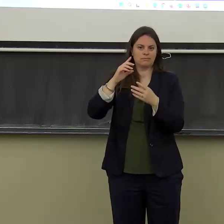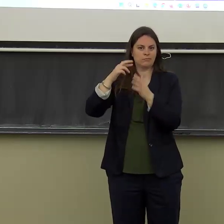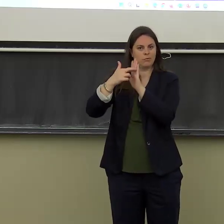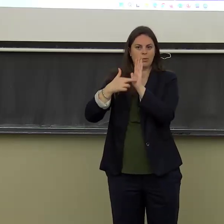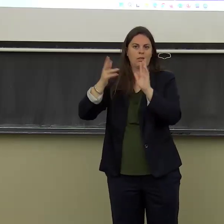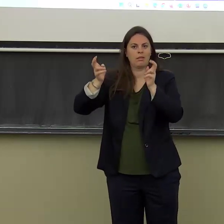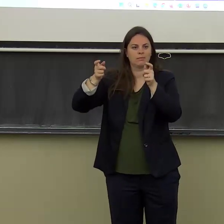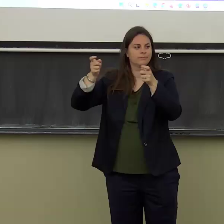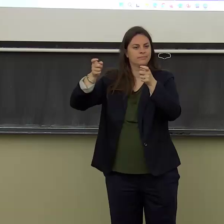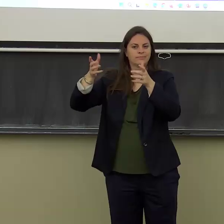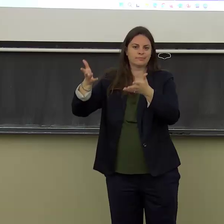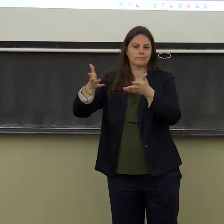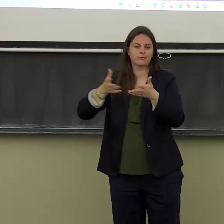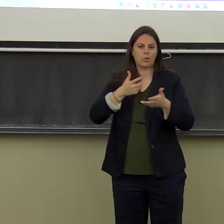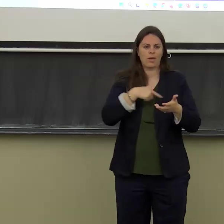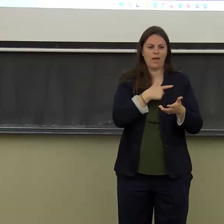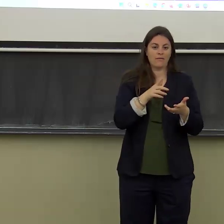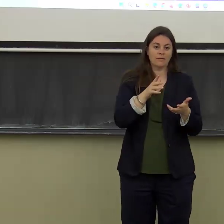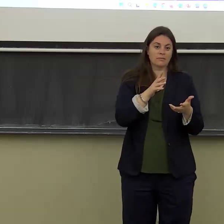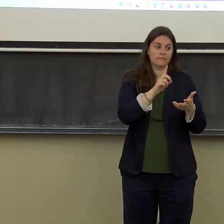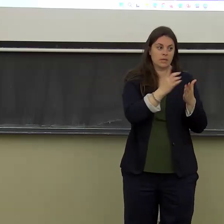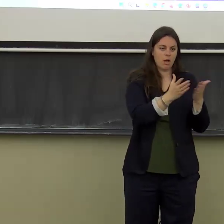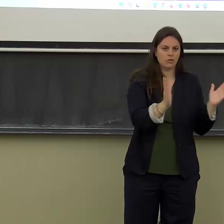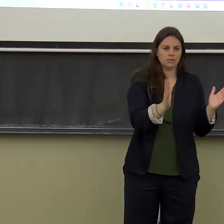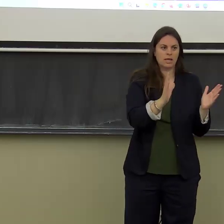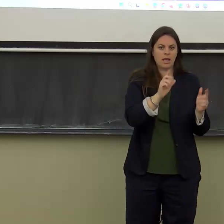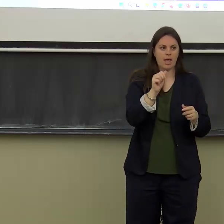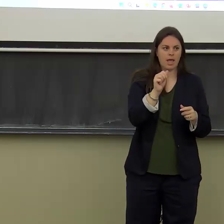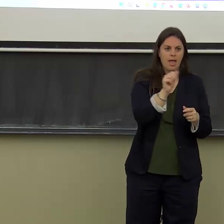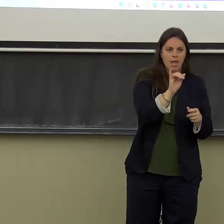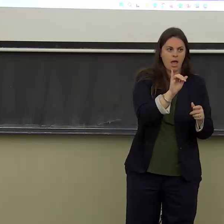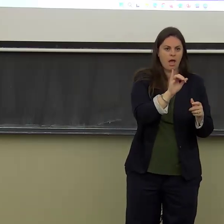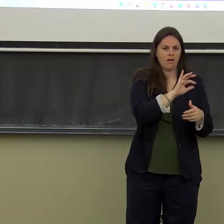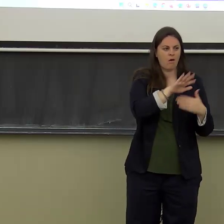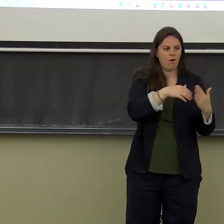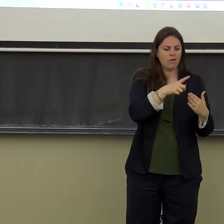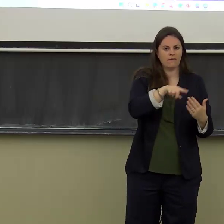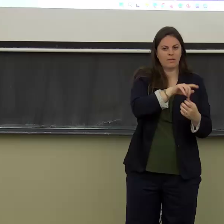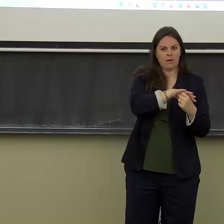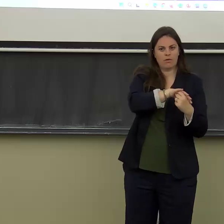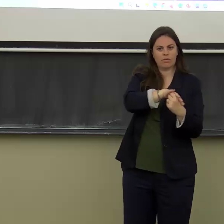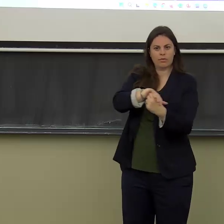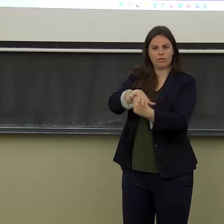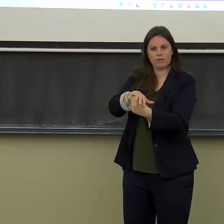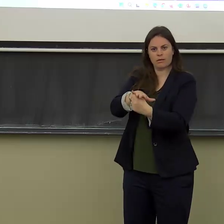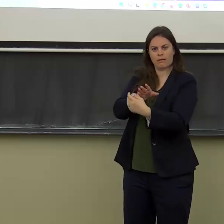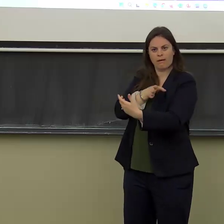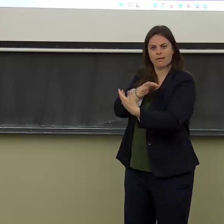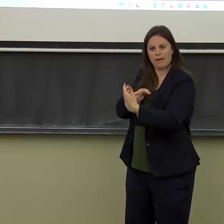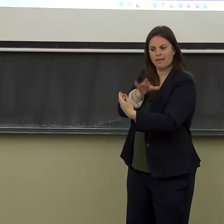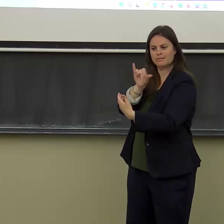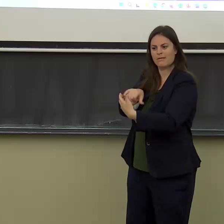we have AI all pushing against the minorities and the outliers. And so